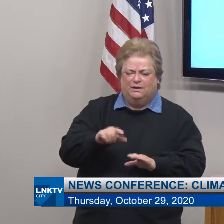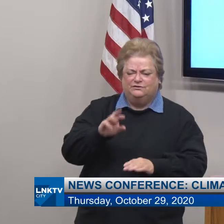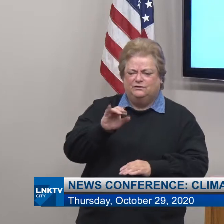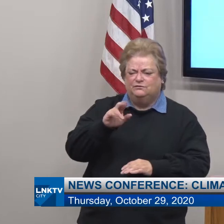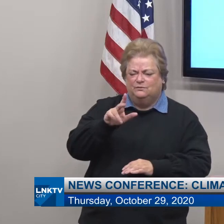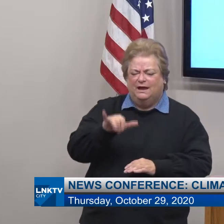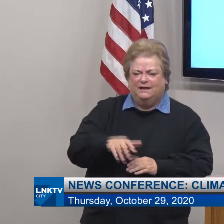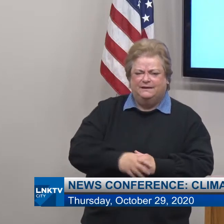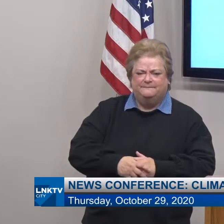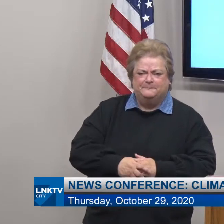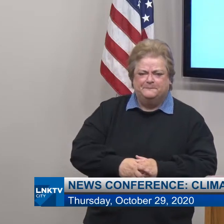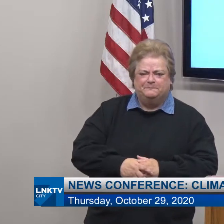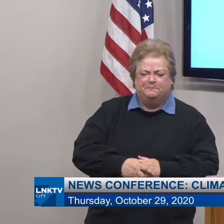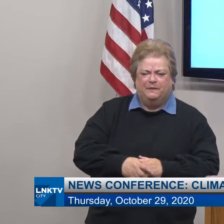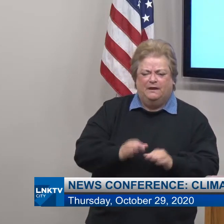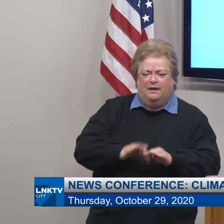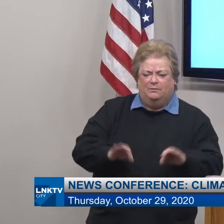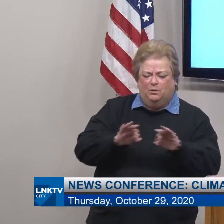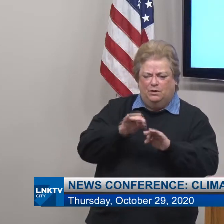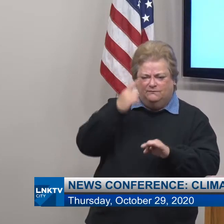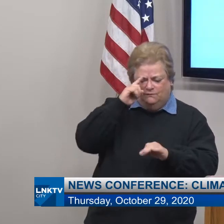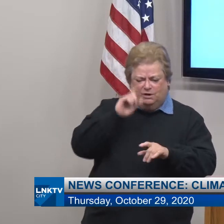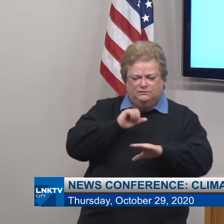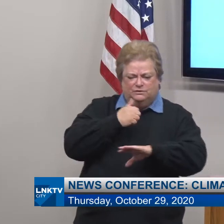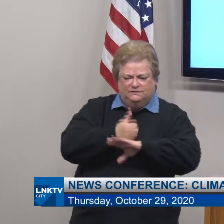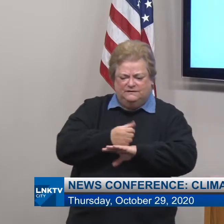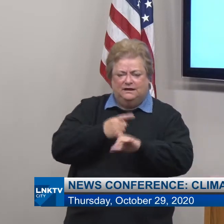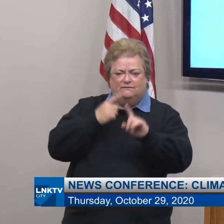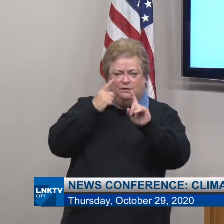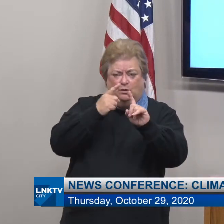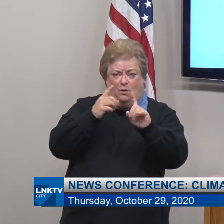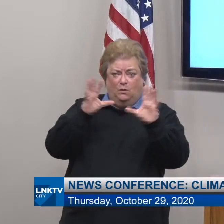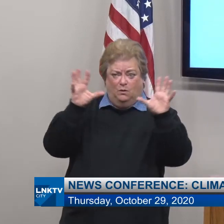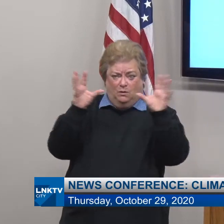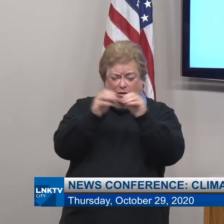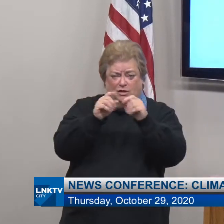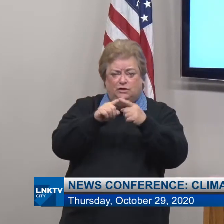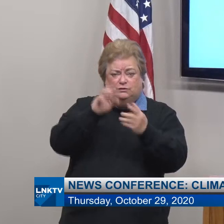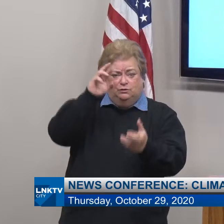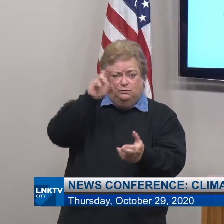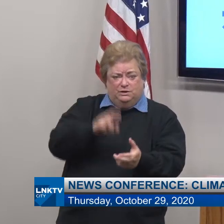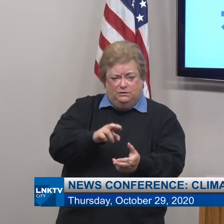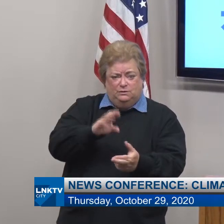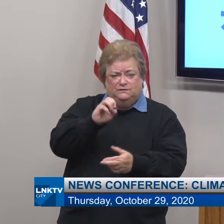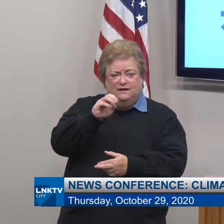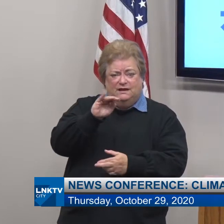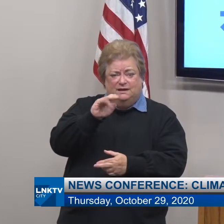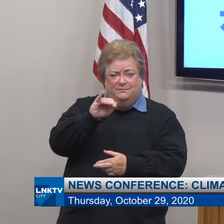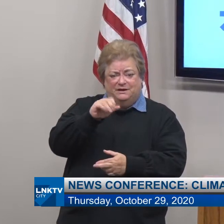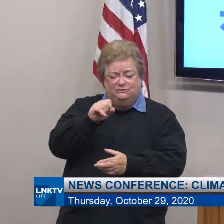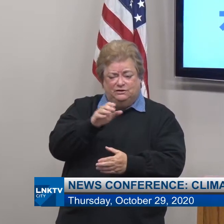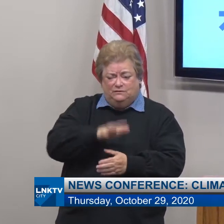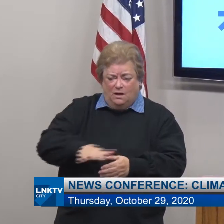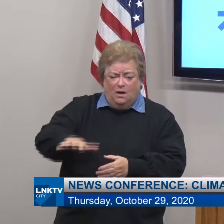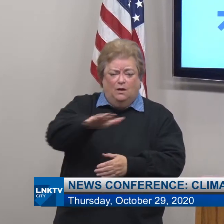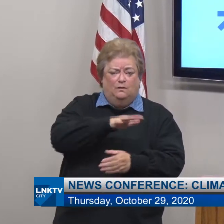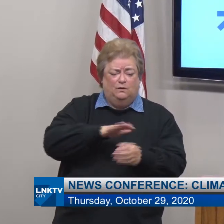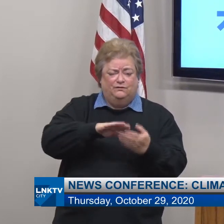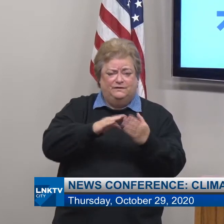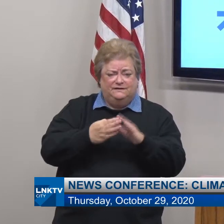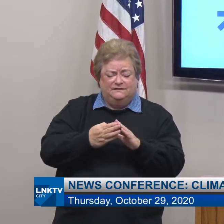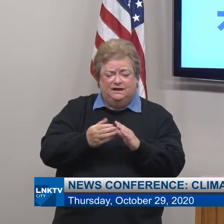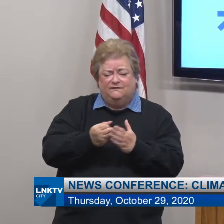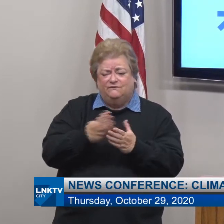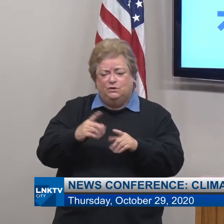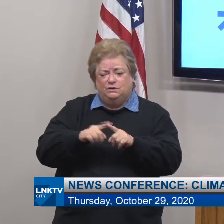you. It was important to us to set an all-encompassing goal, as Mayor have said, to reduce emissions citywide. And there are a few